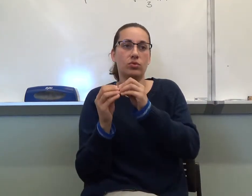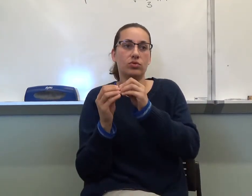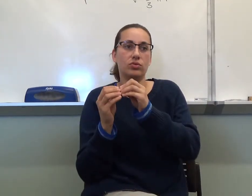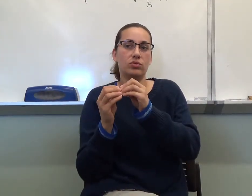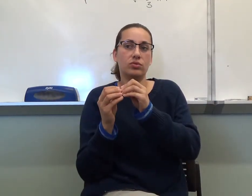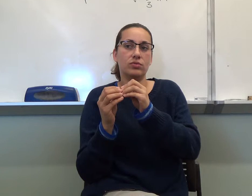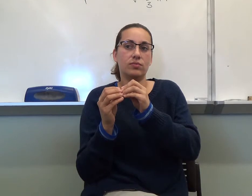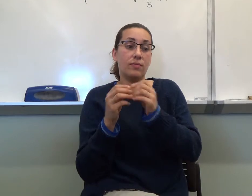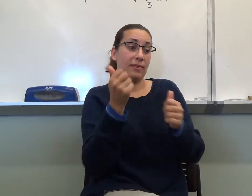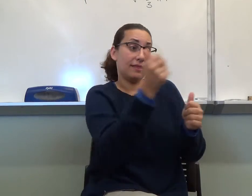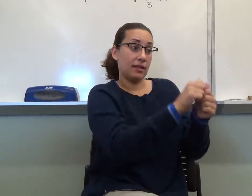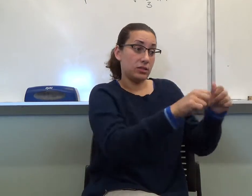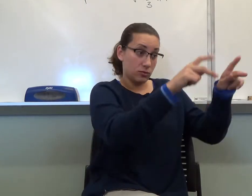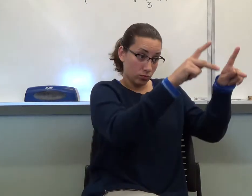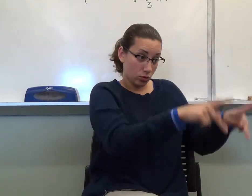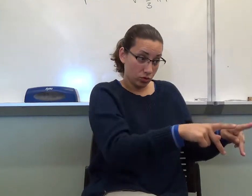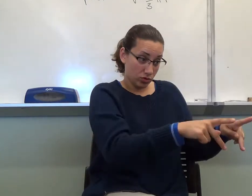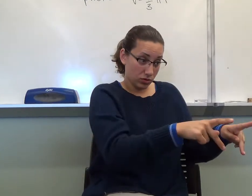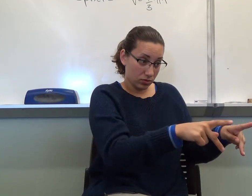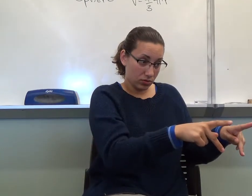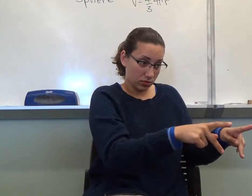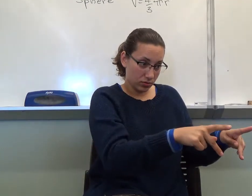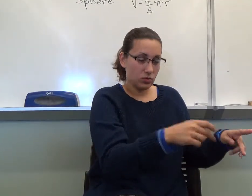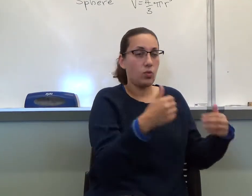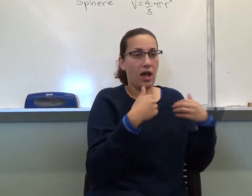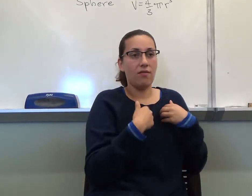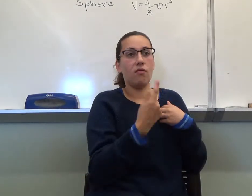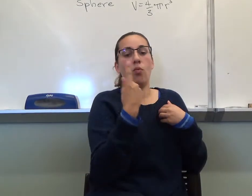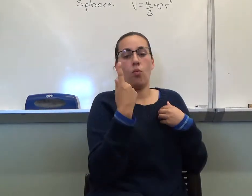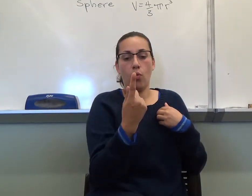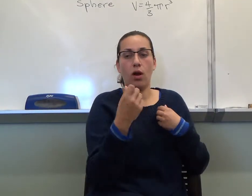one person you get one particular type of vehicle, and you could have maybe even,